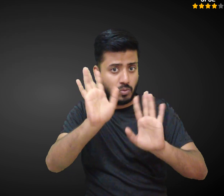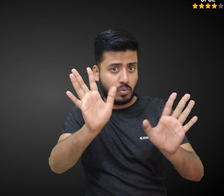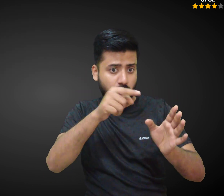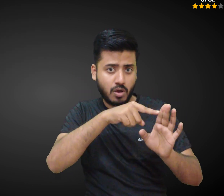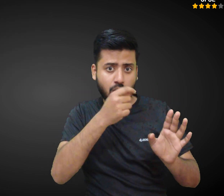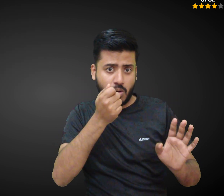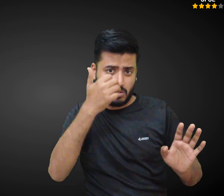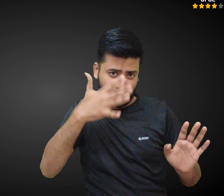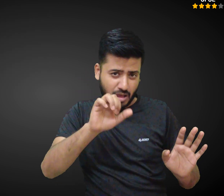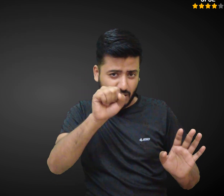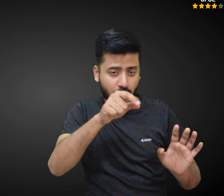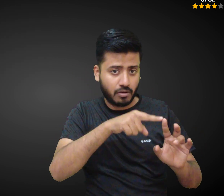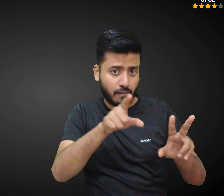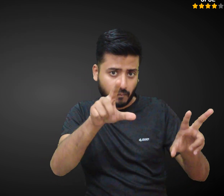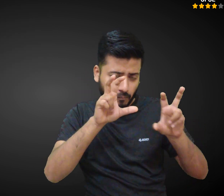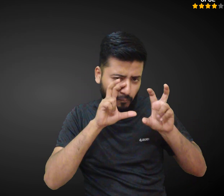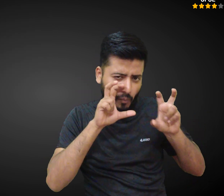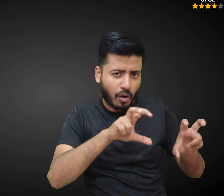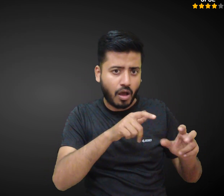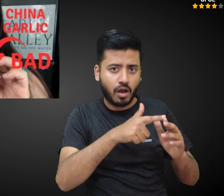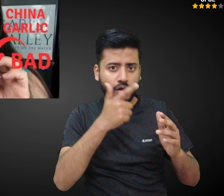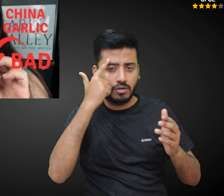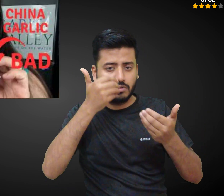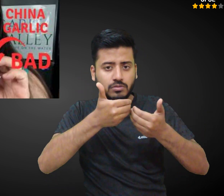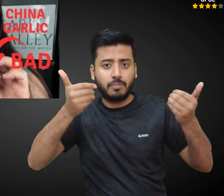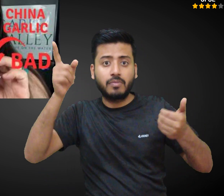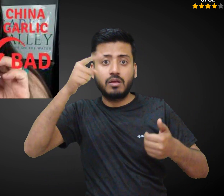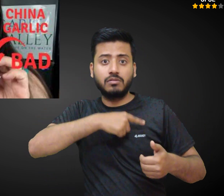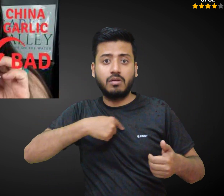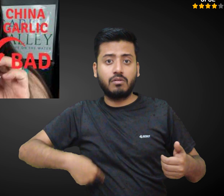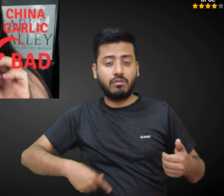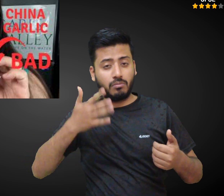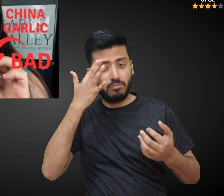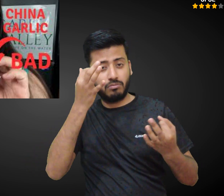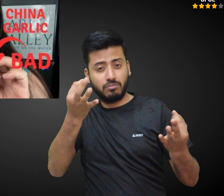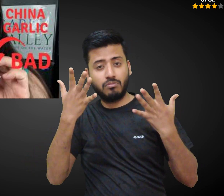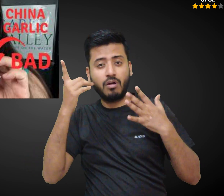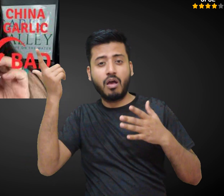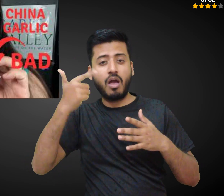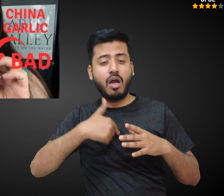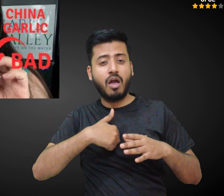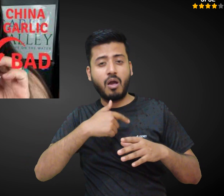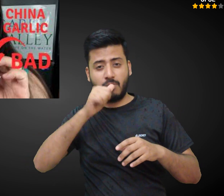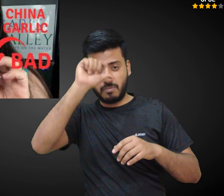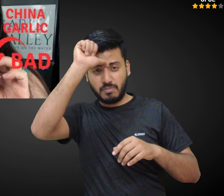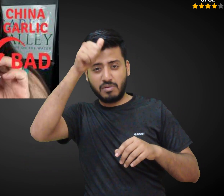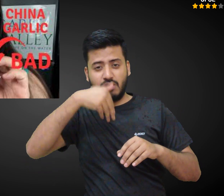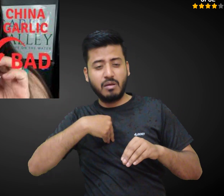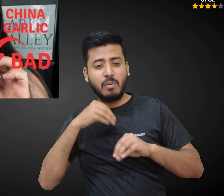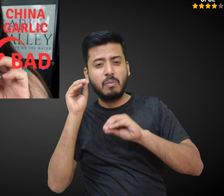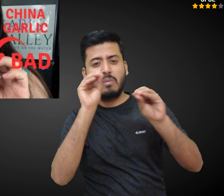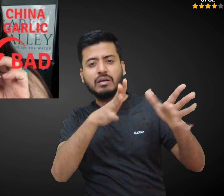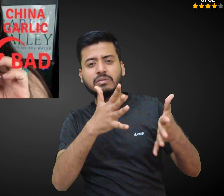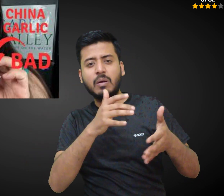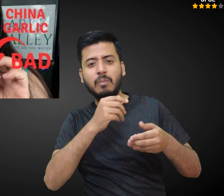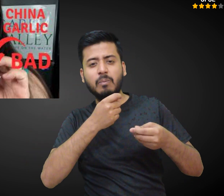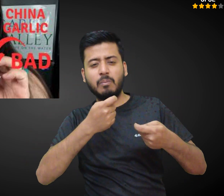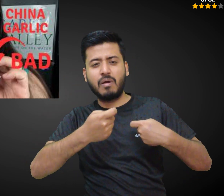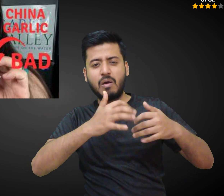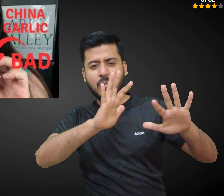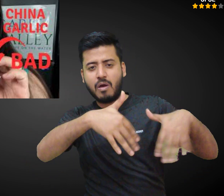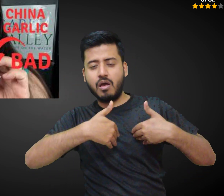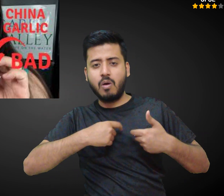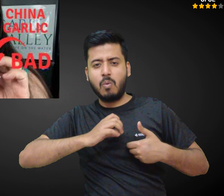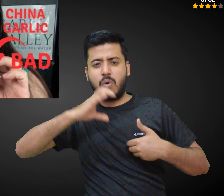to the information, during the last 1 month, the Customs Department has confiscated about 16 tons of Chinese garlic smuggled